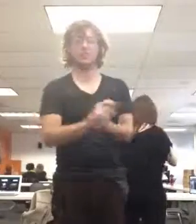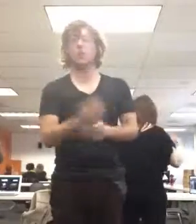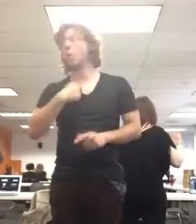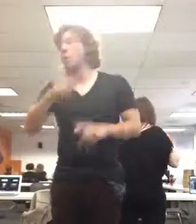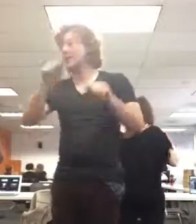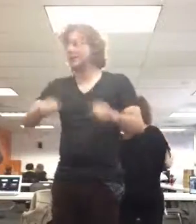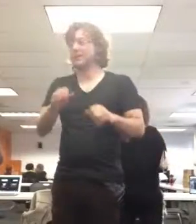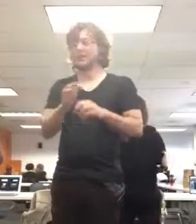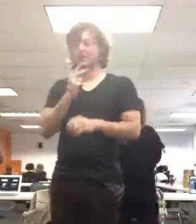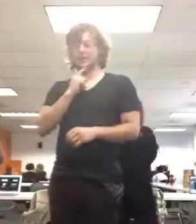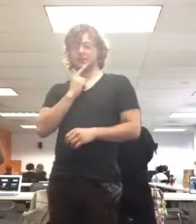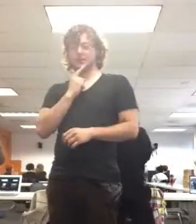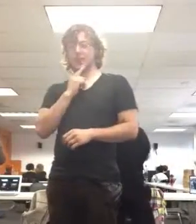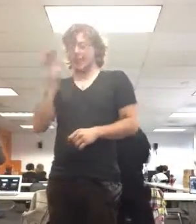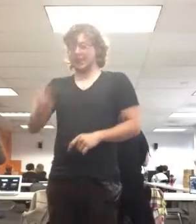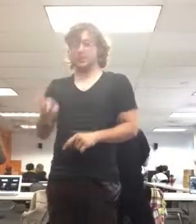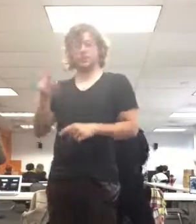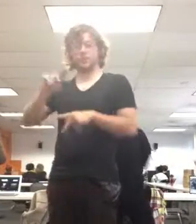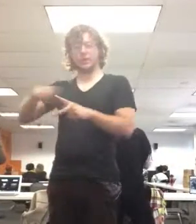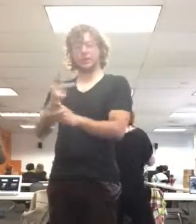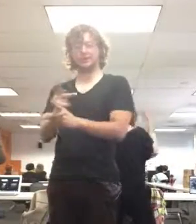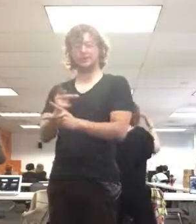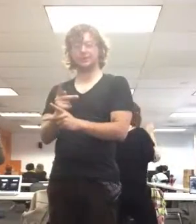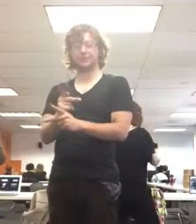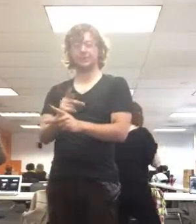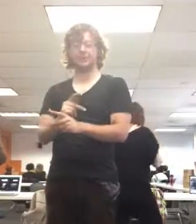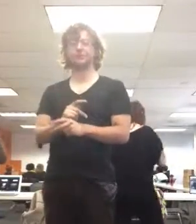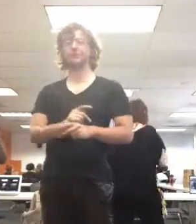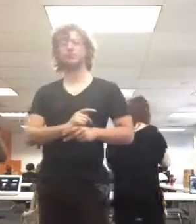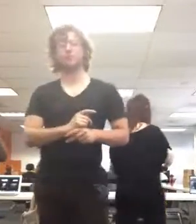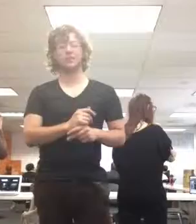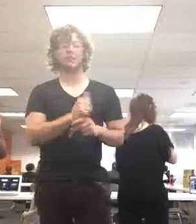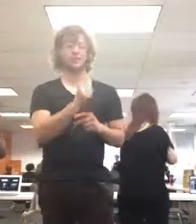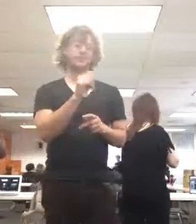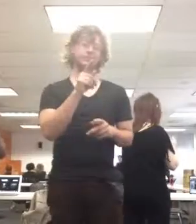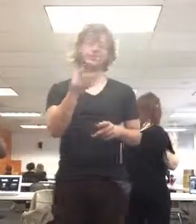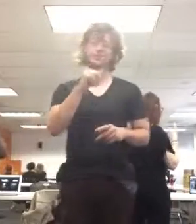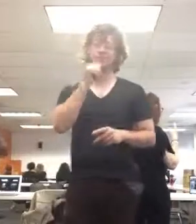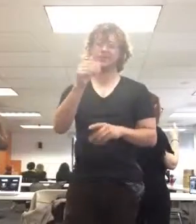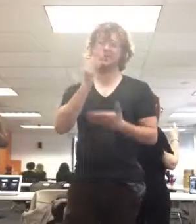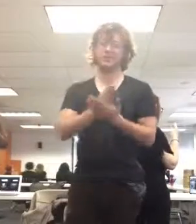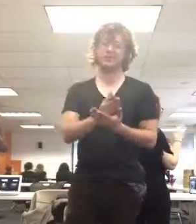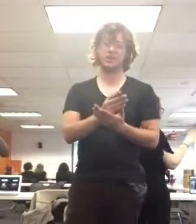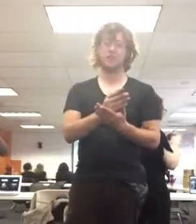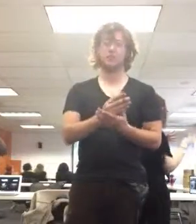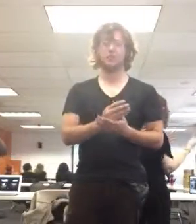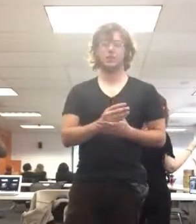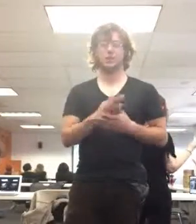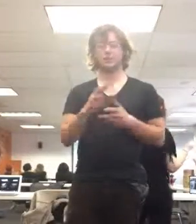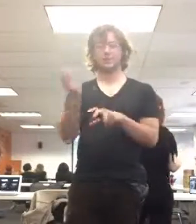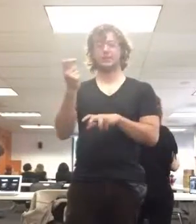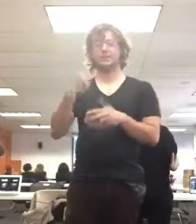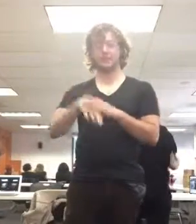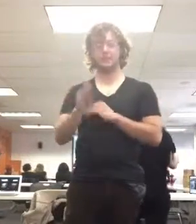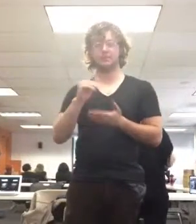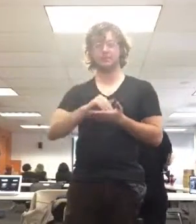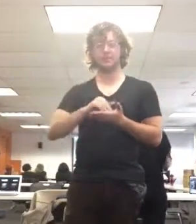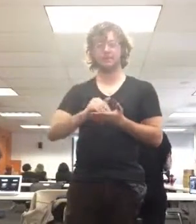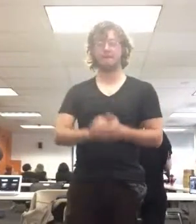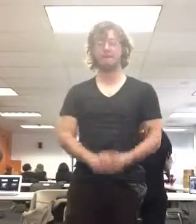because I know those signs. Then you don't stop and stutter in between. Good? So both ASL to